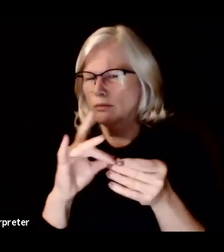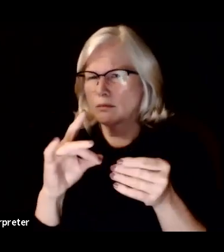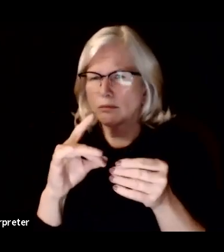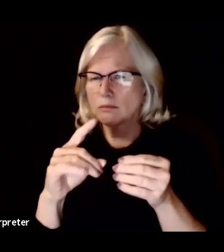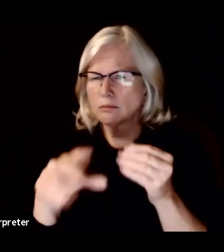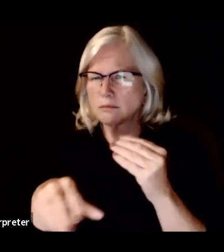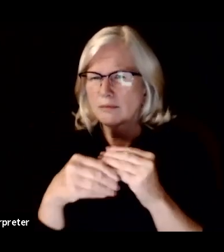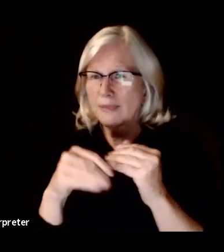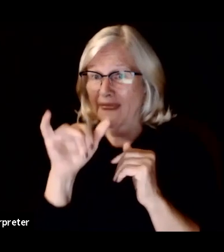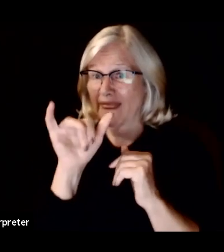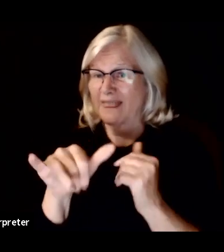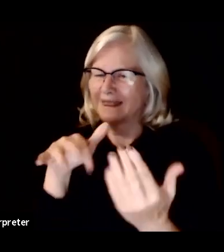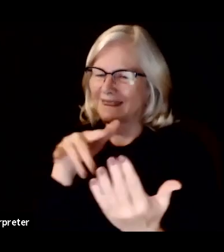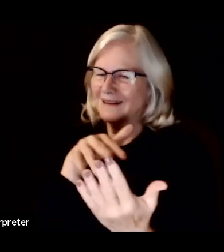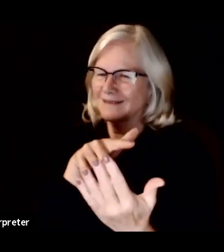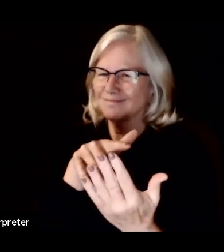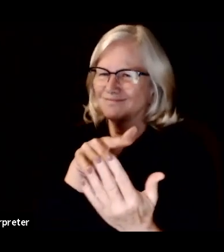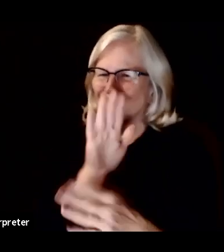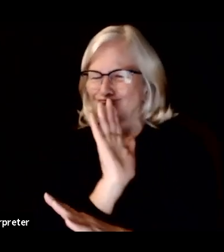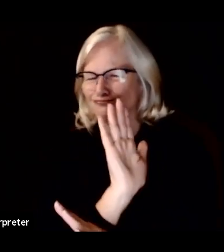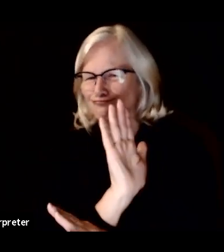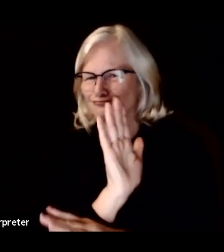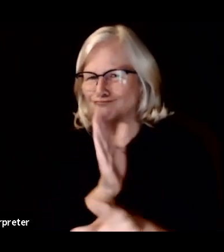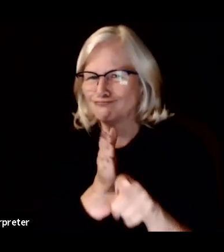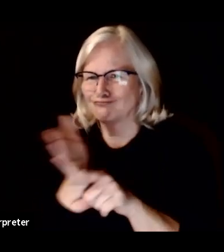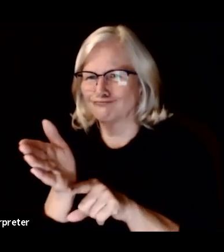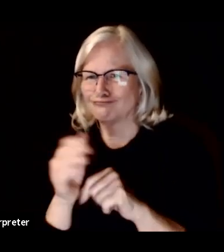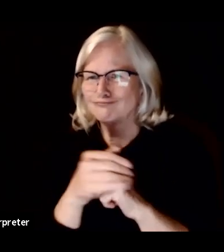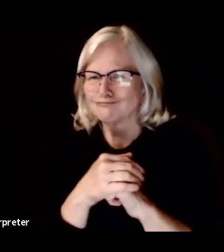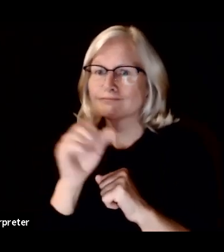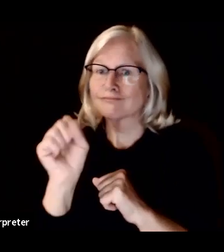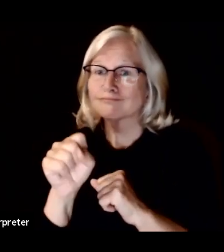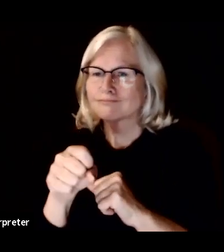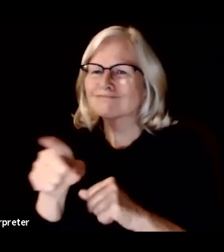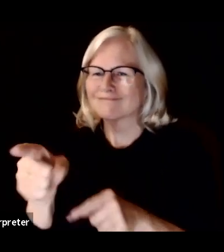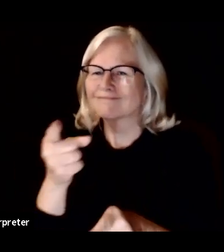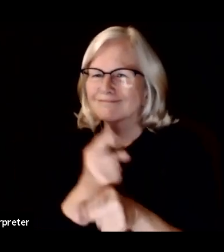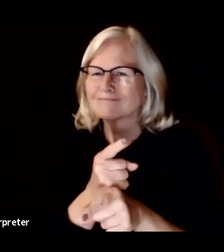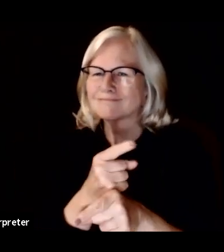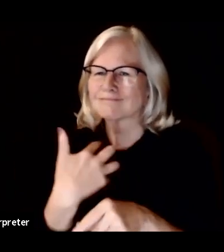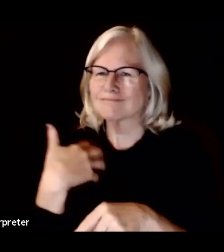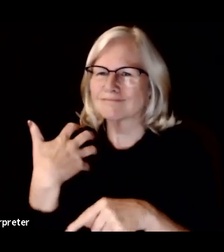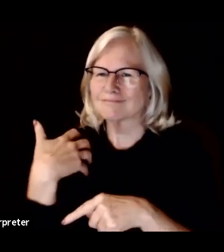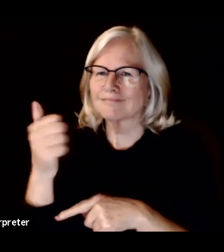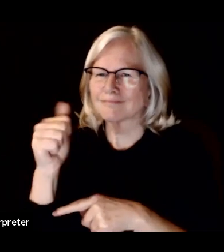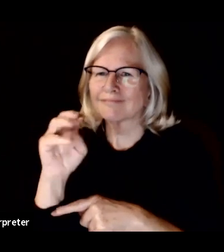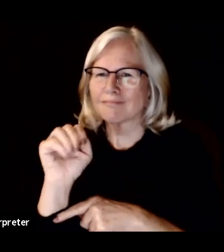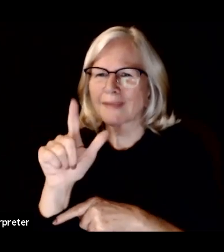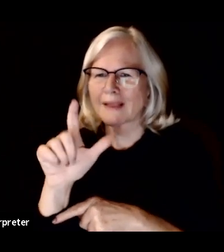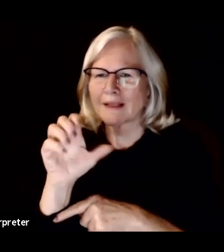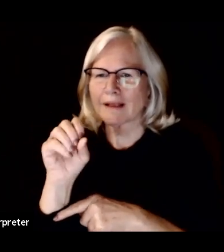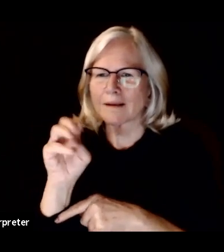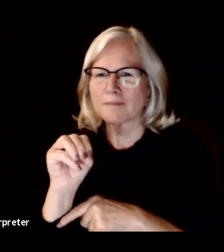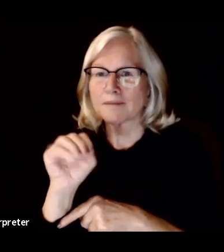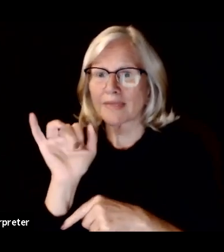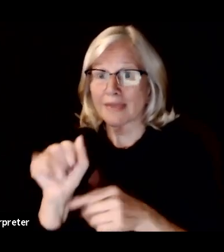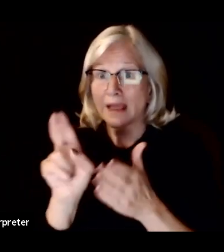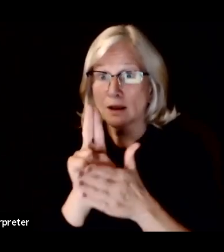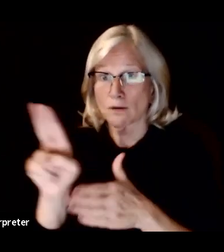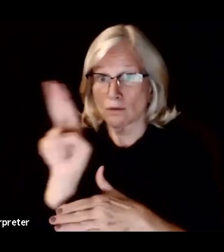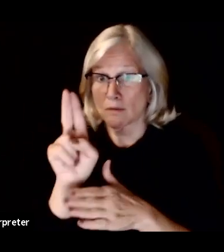But so yes, the university model is has been being worked on, as we've said several times,